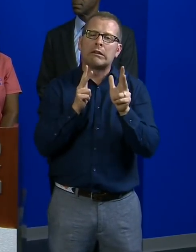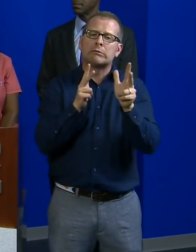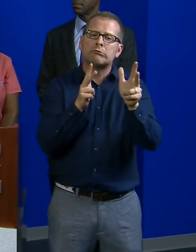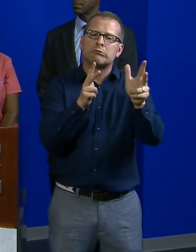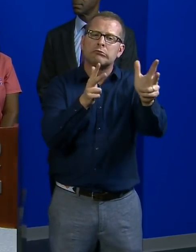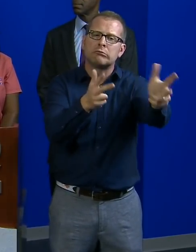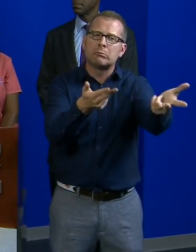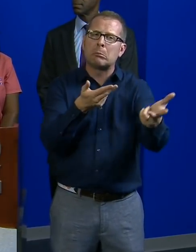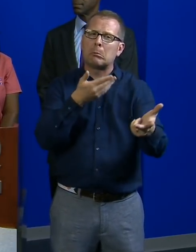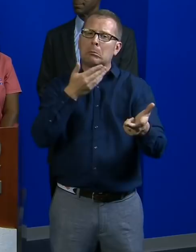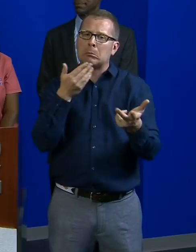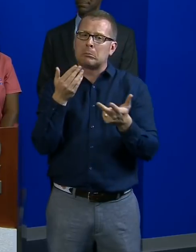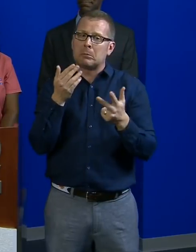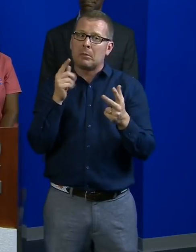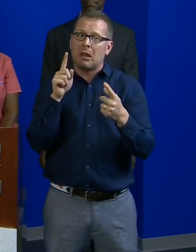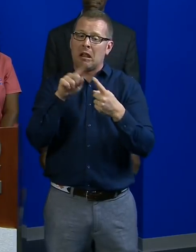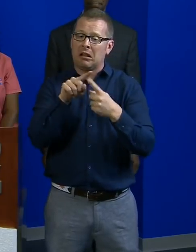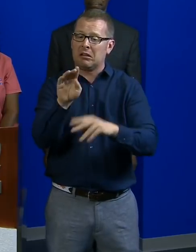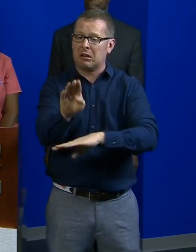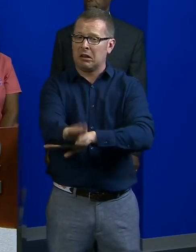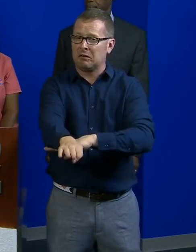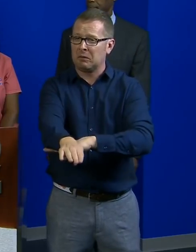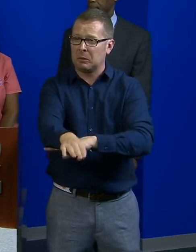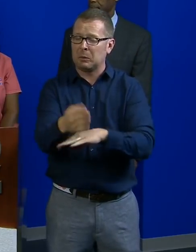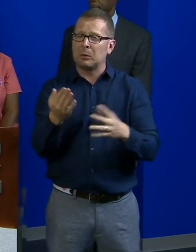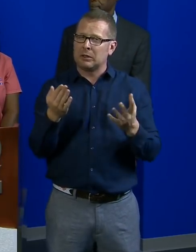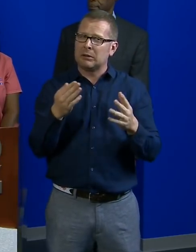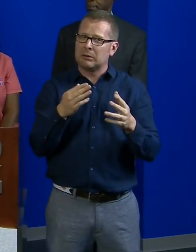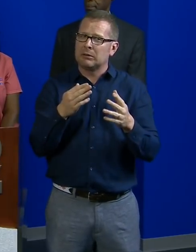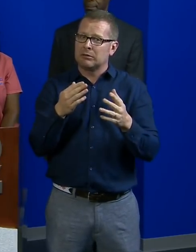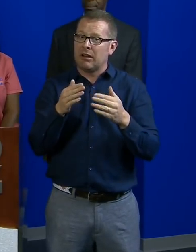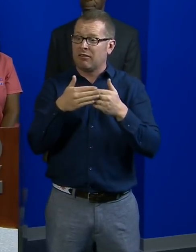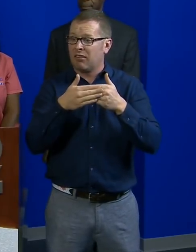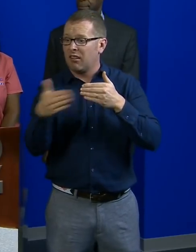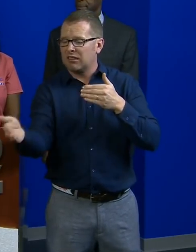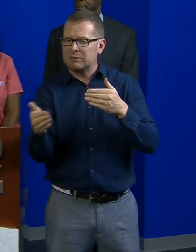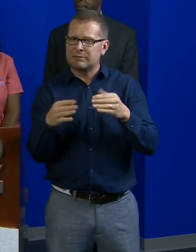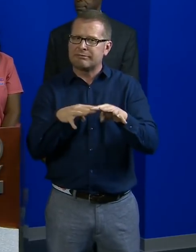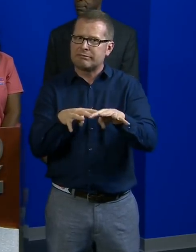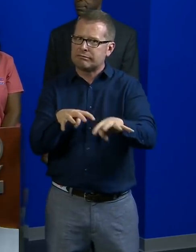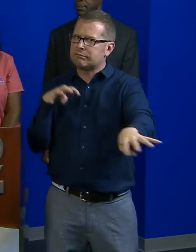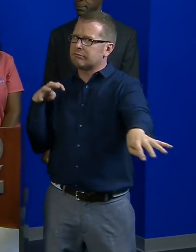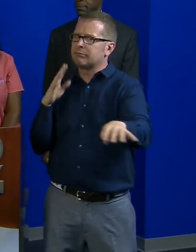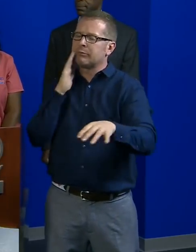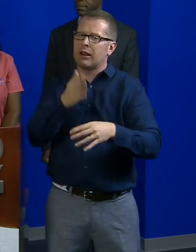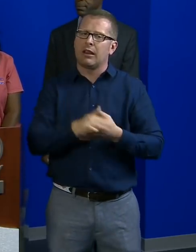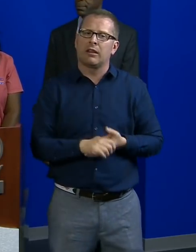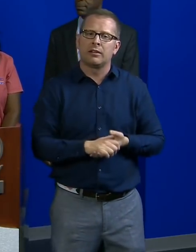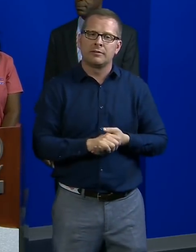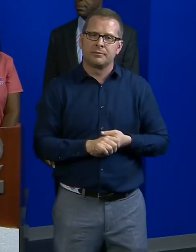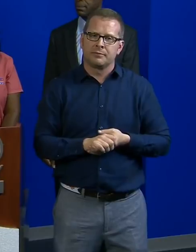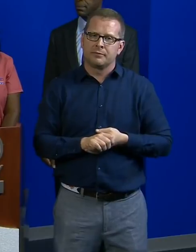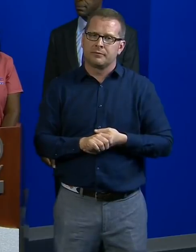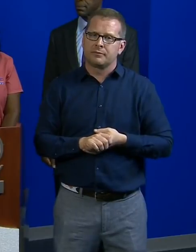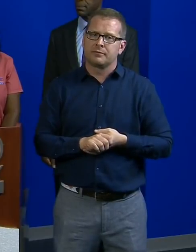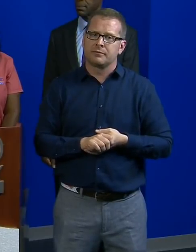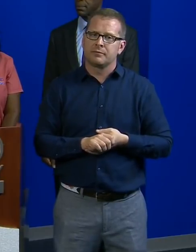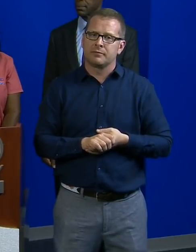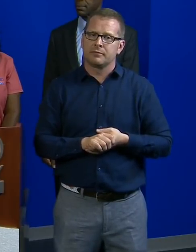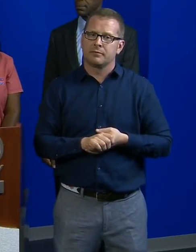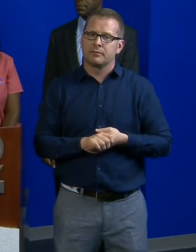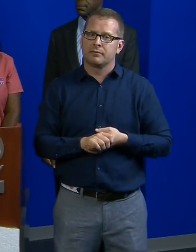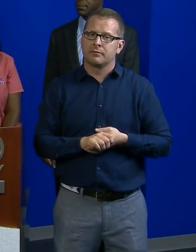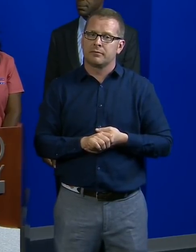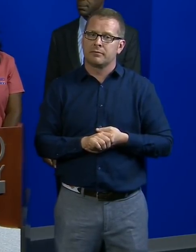into Saturday morning. At this time, I would like to also remind the public that we have coordinated very well,